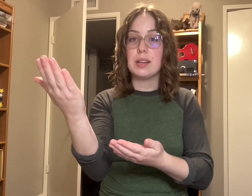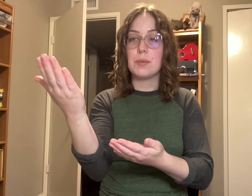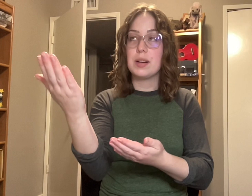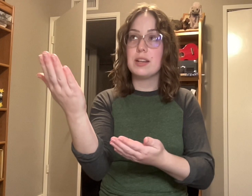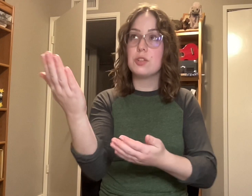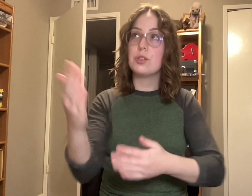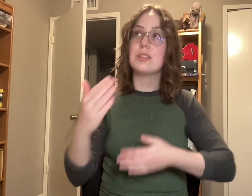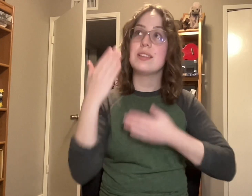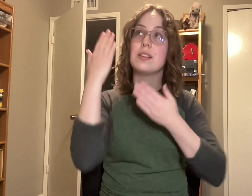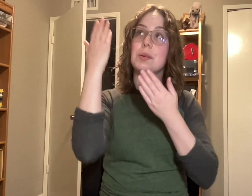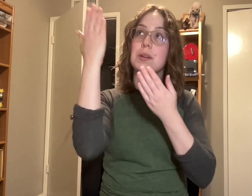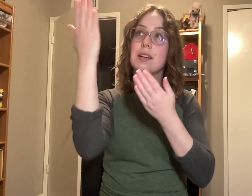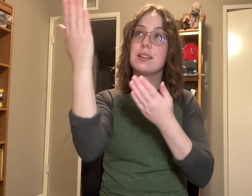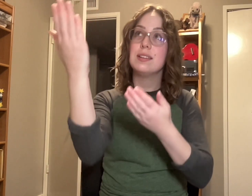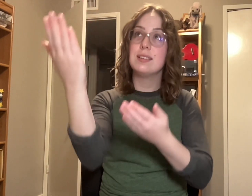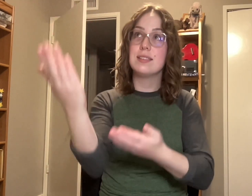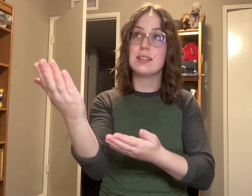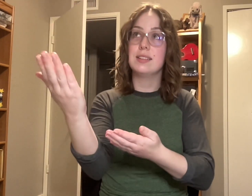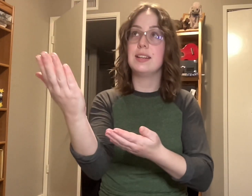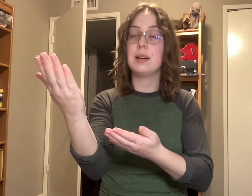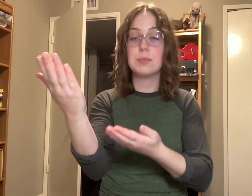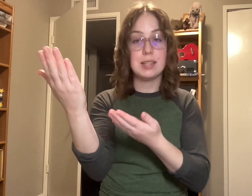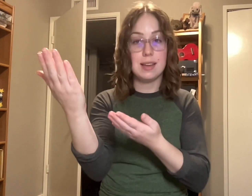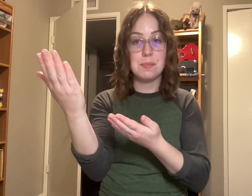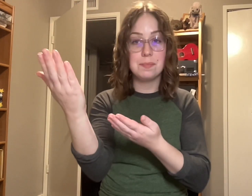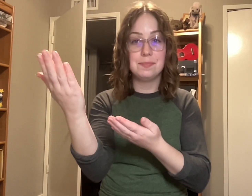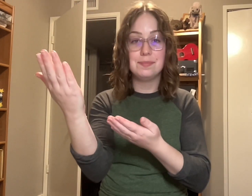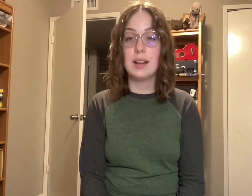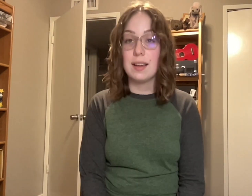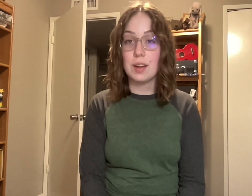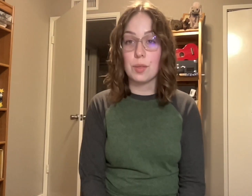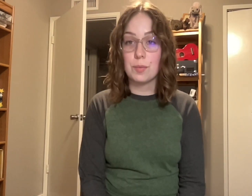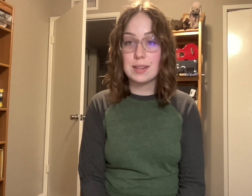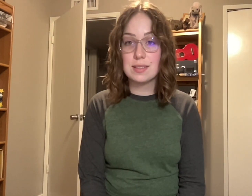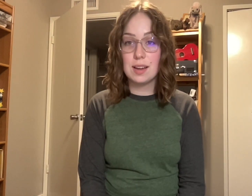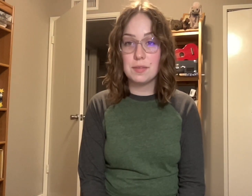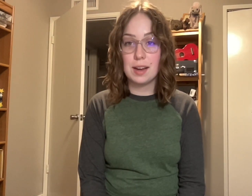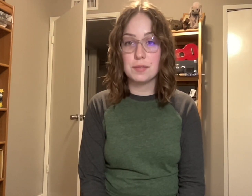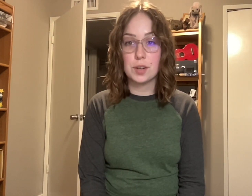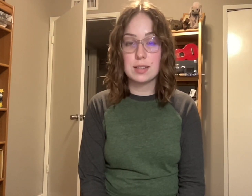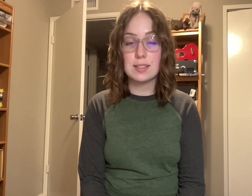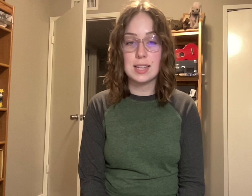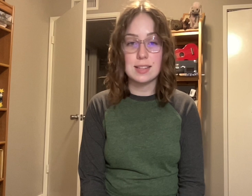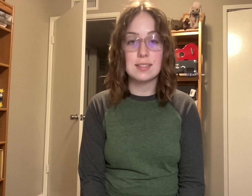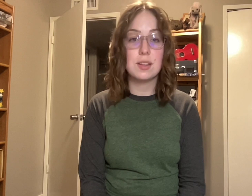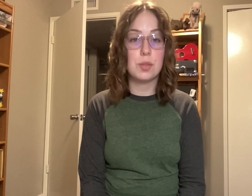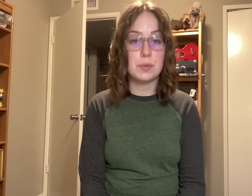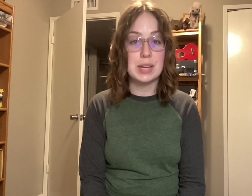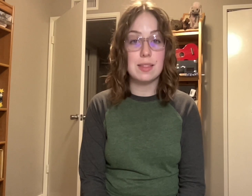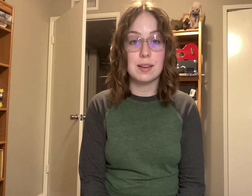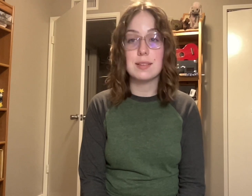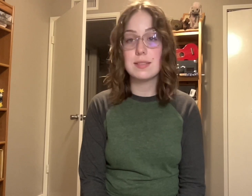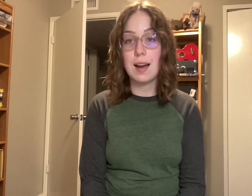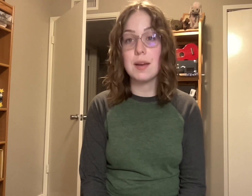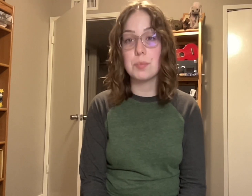We are introducing the Lord, signaling up to him. Now the rest of that verse is 3 things I